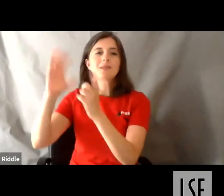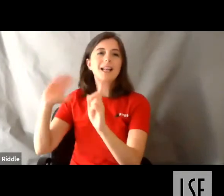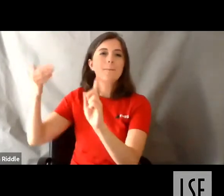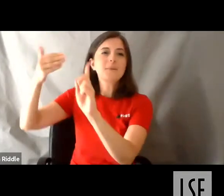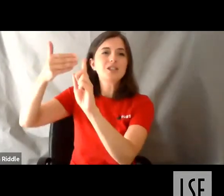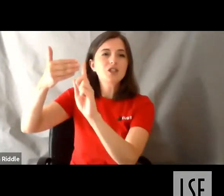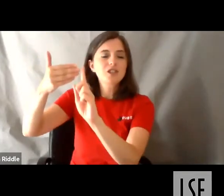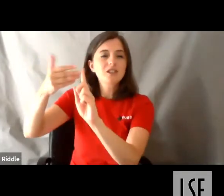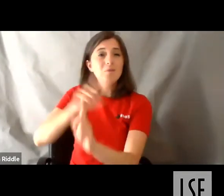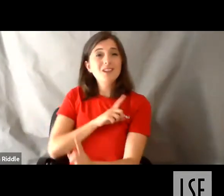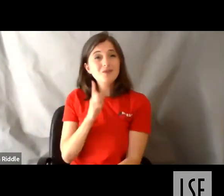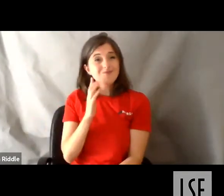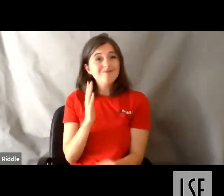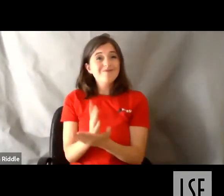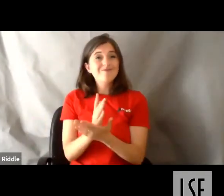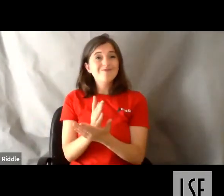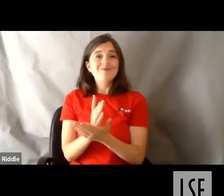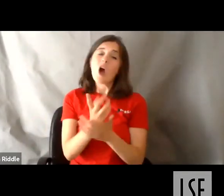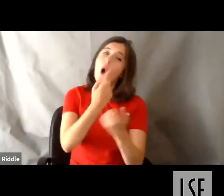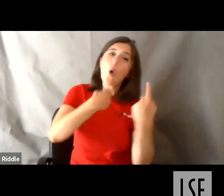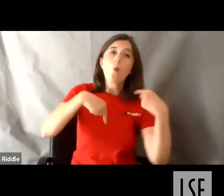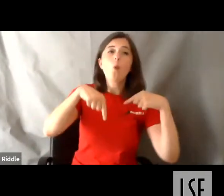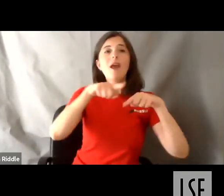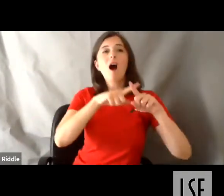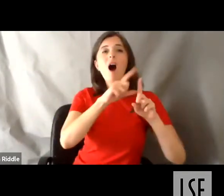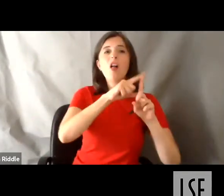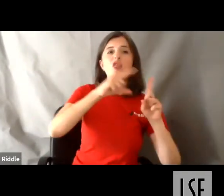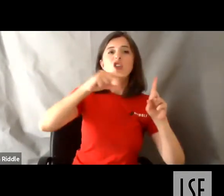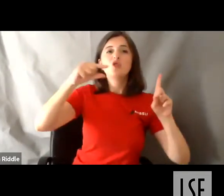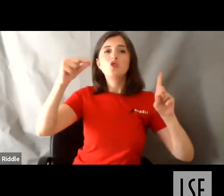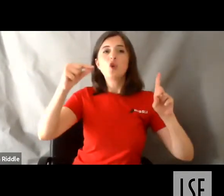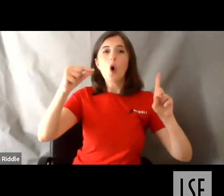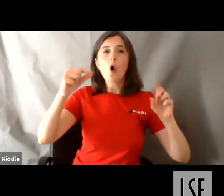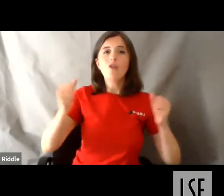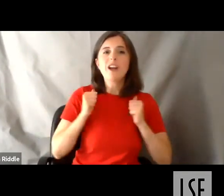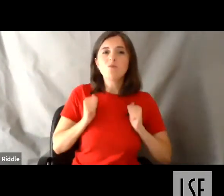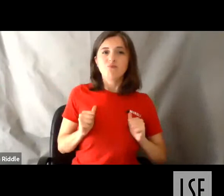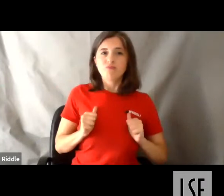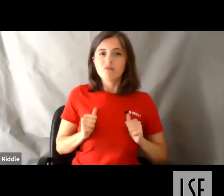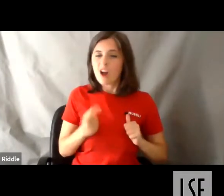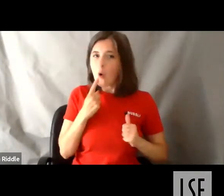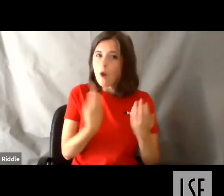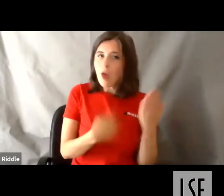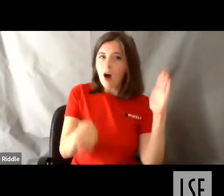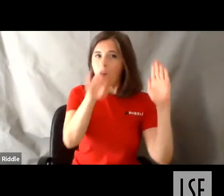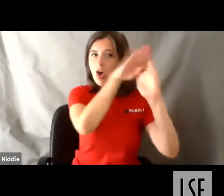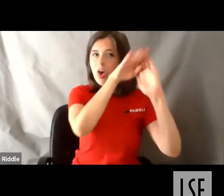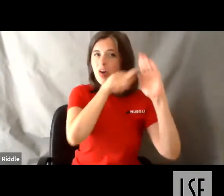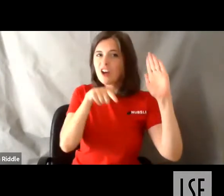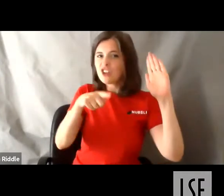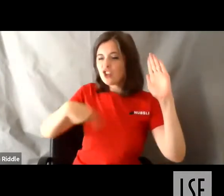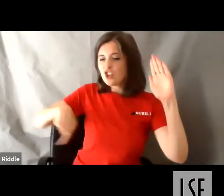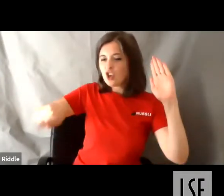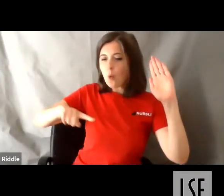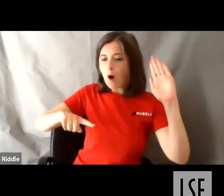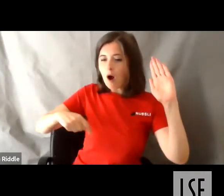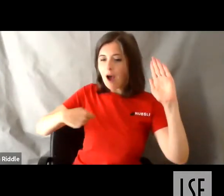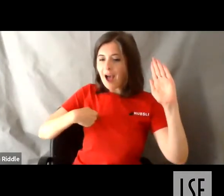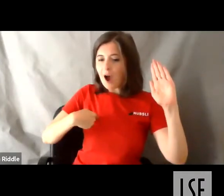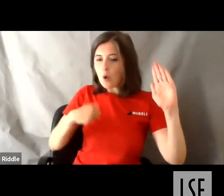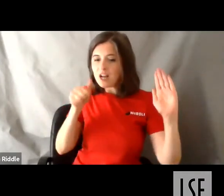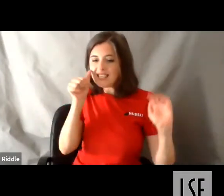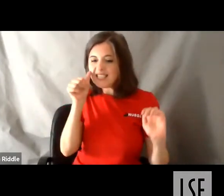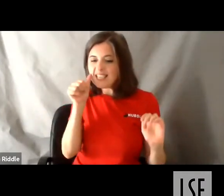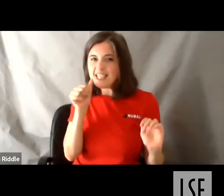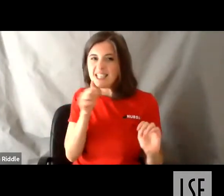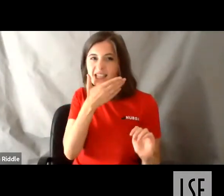essentially, we are the Tory boot boys and we are in play, and you are our delicious,